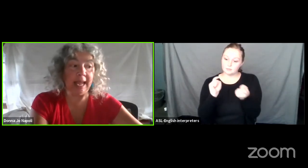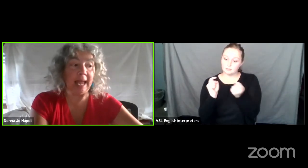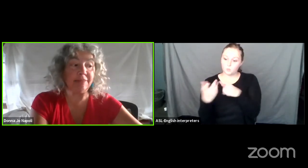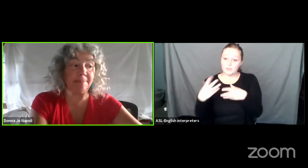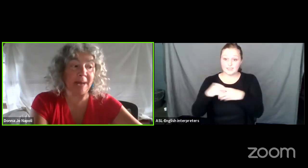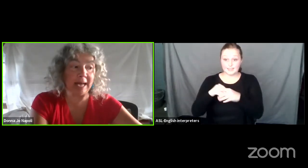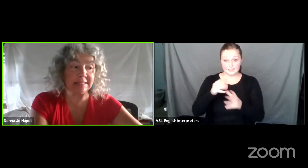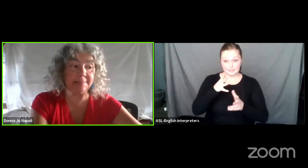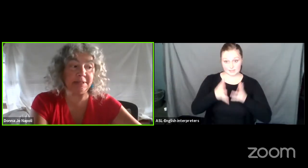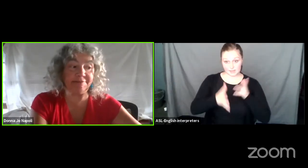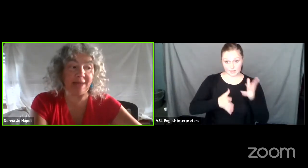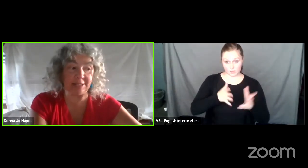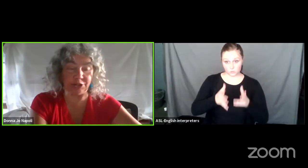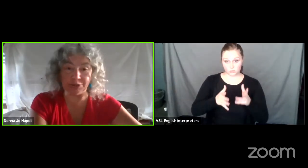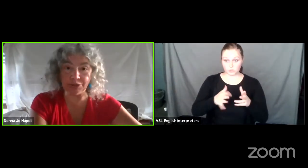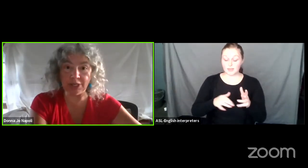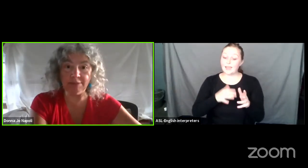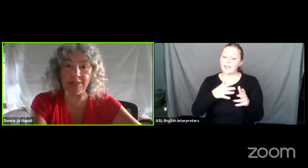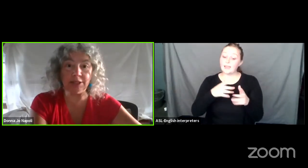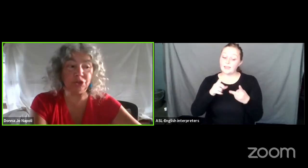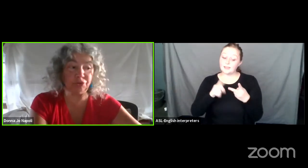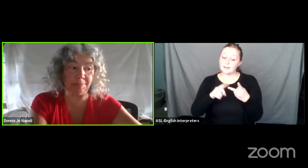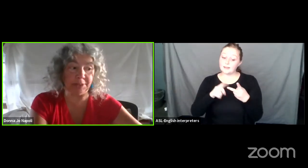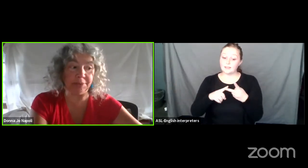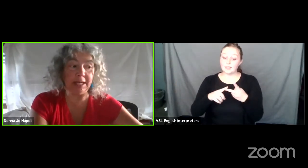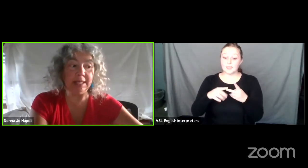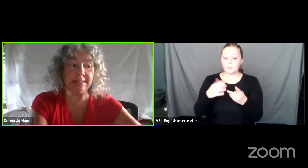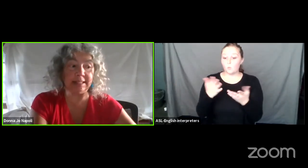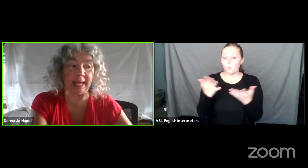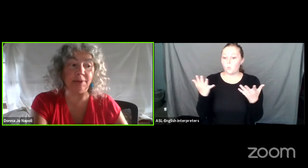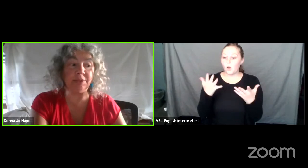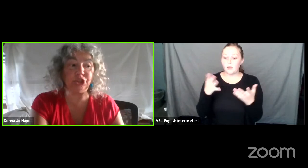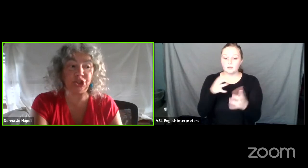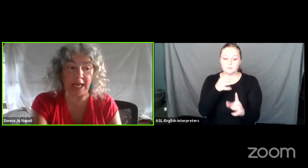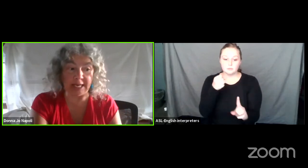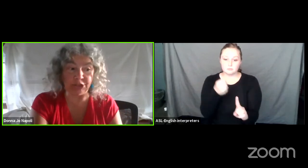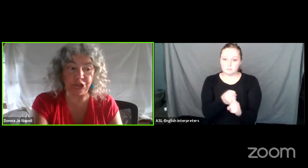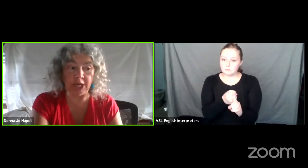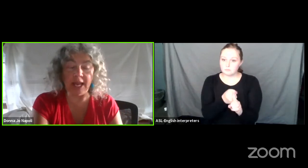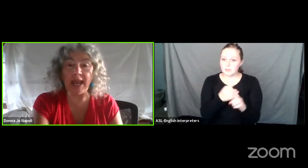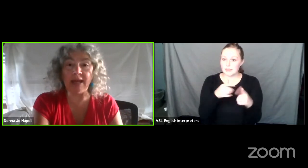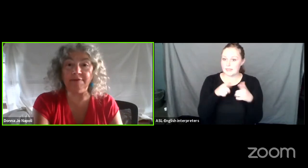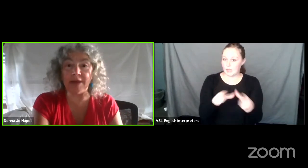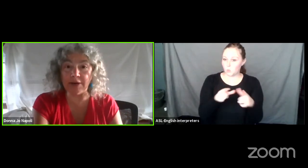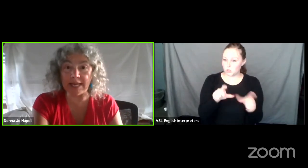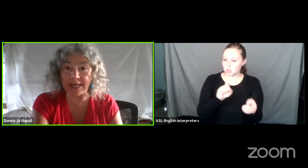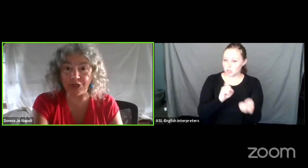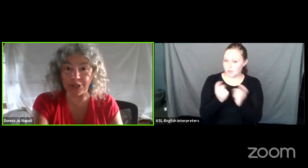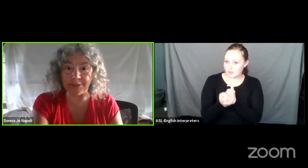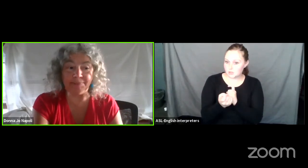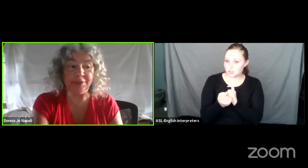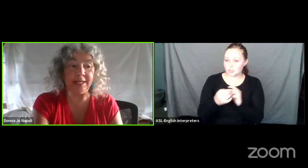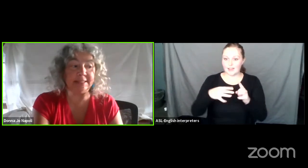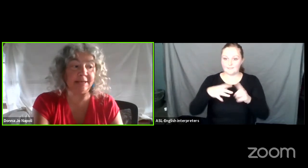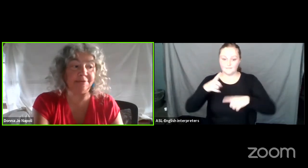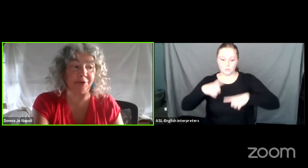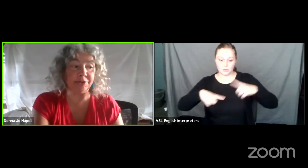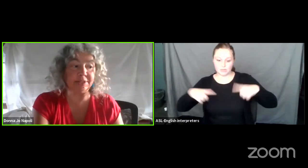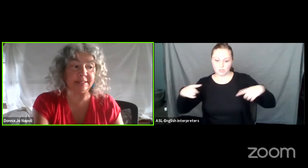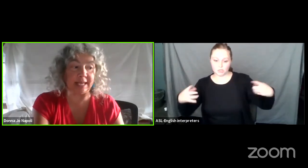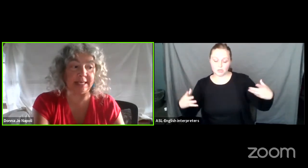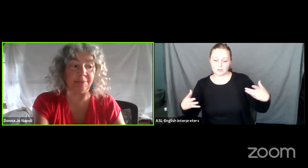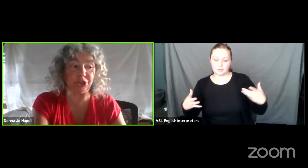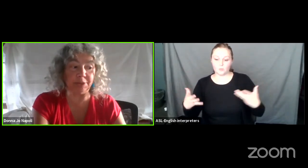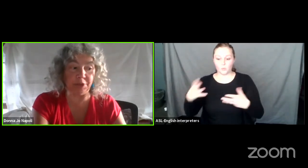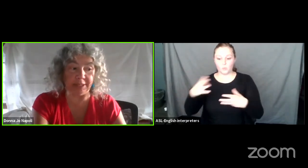languages and the possible factors that contribute to language change and variation in